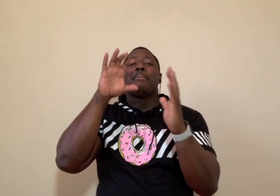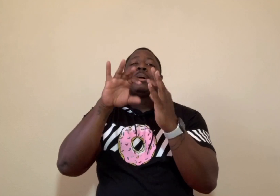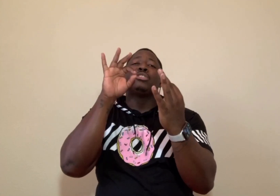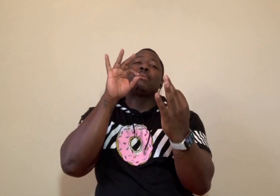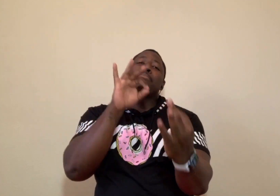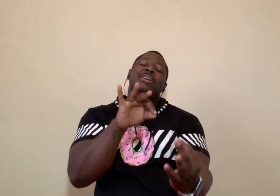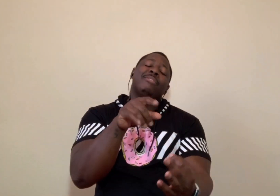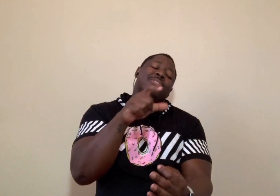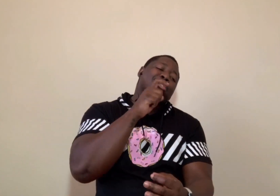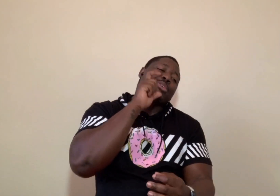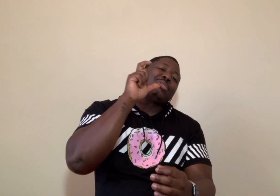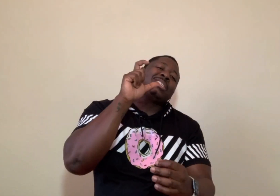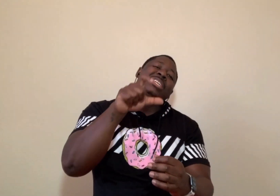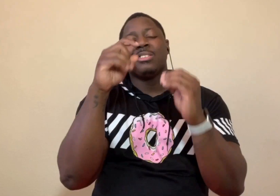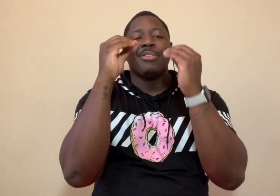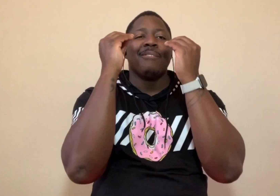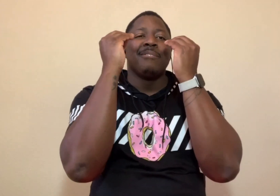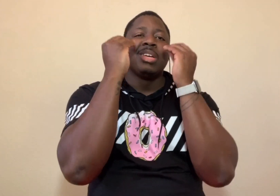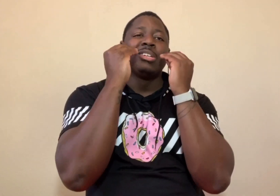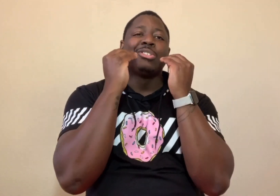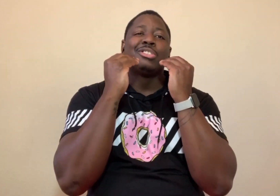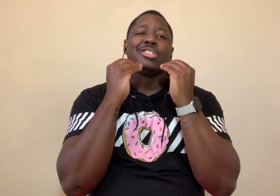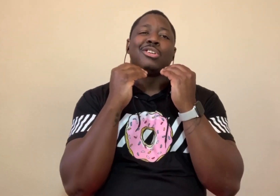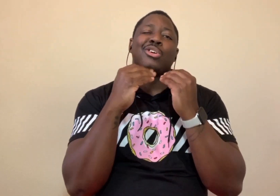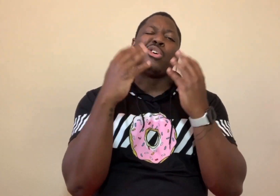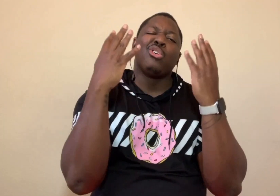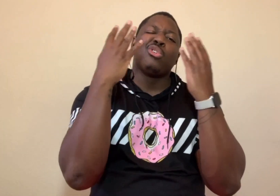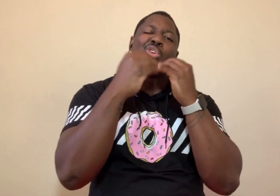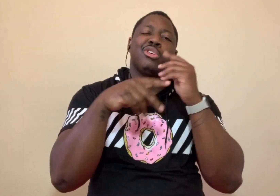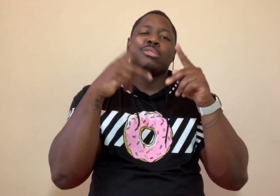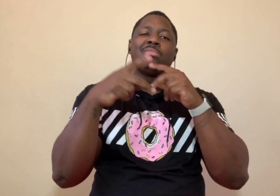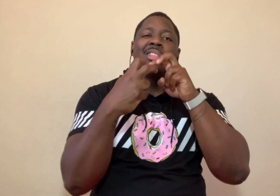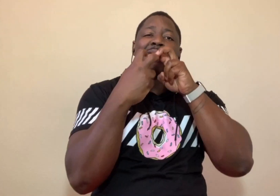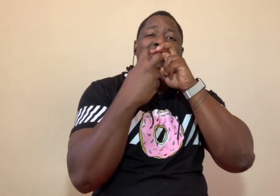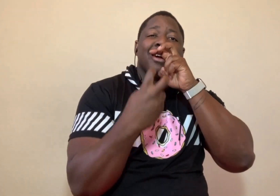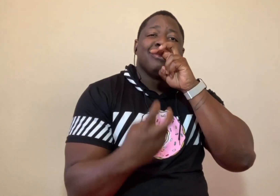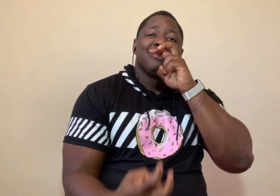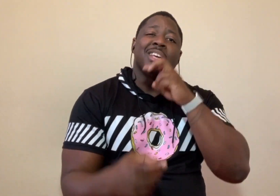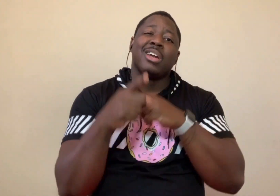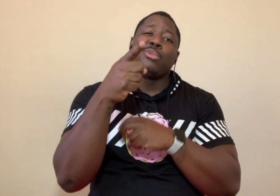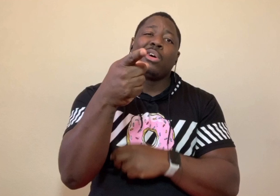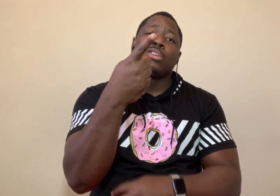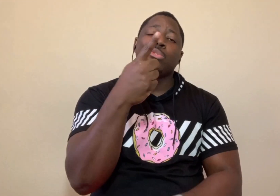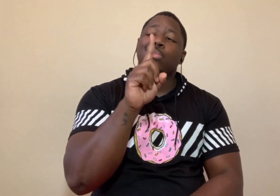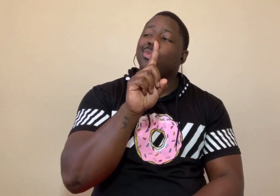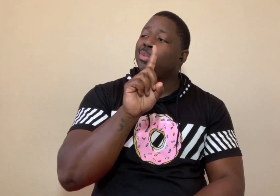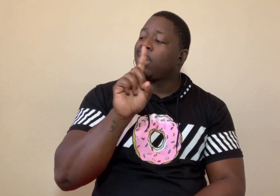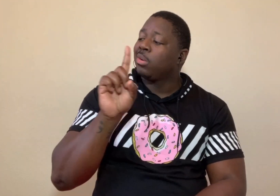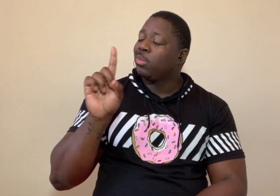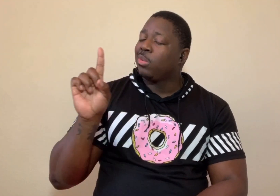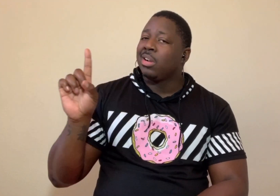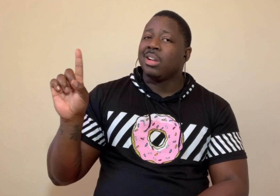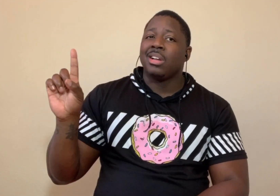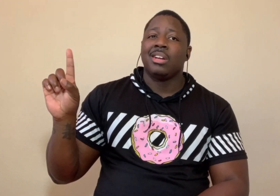love. Picture perfect, you don't need no filter. Gorgeous, make them drop dead when you walk away.